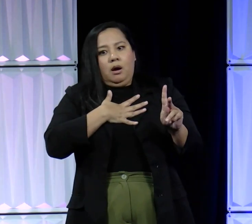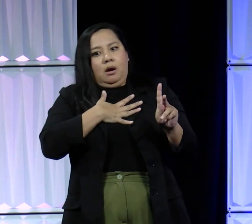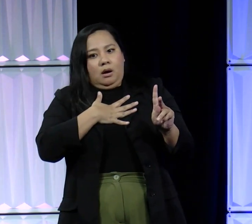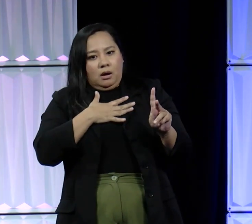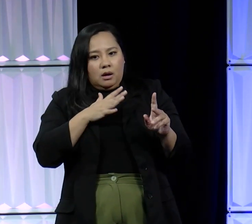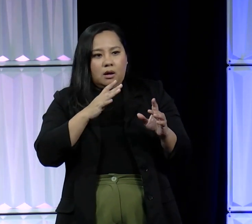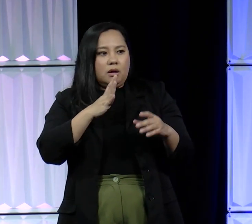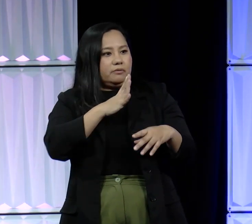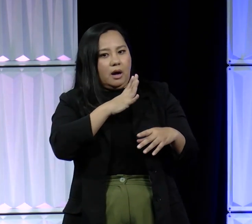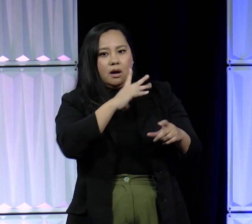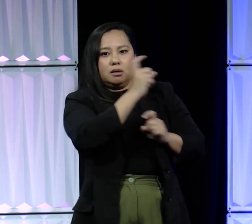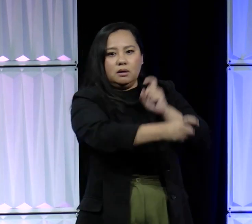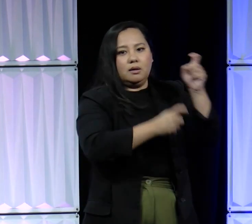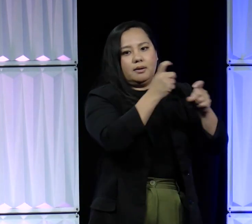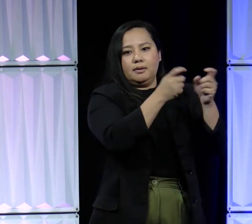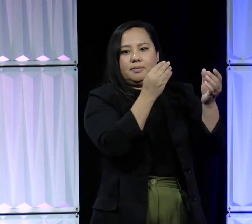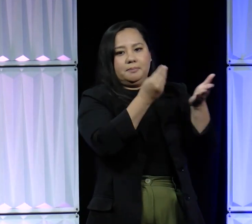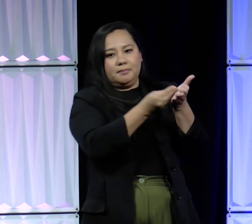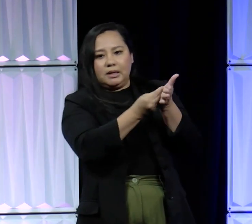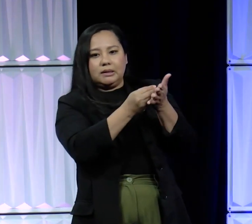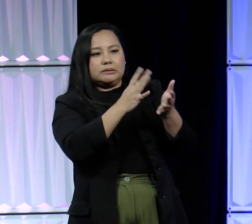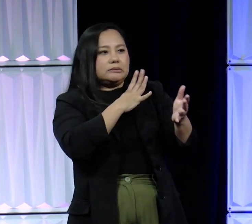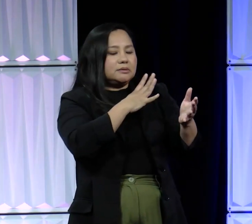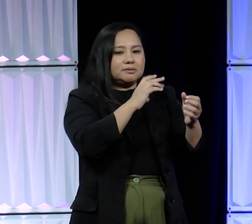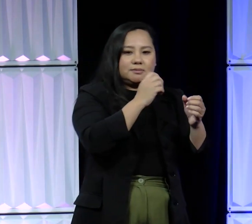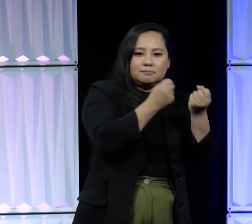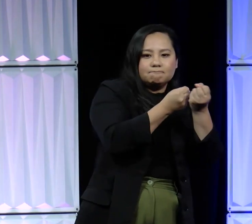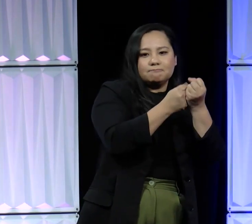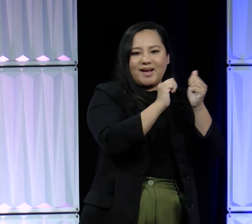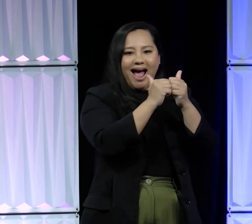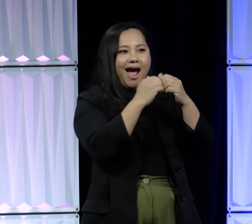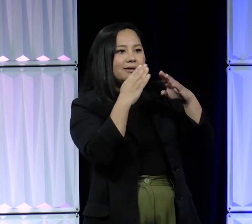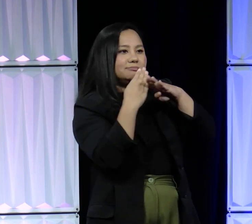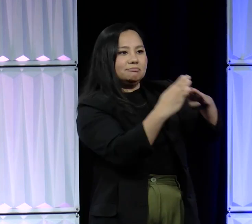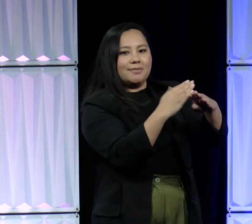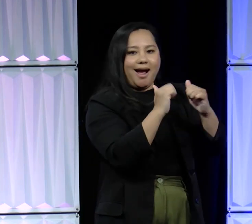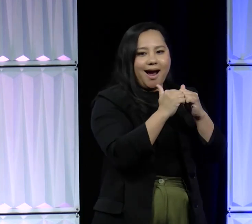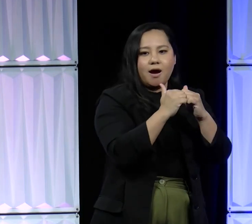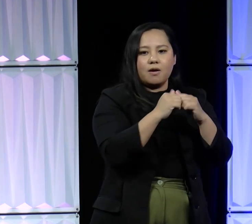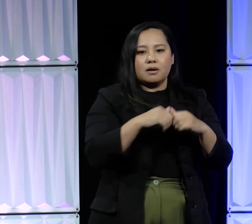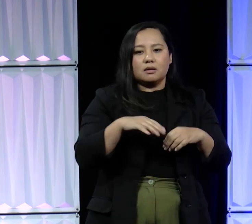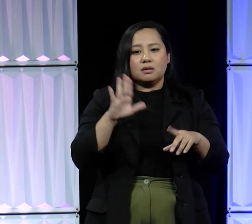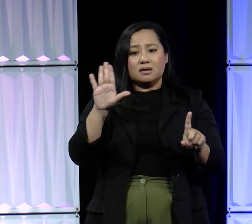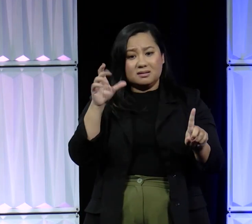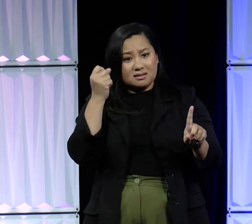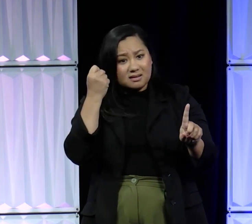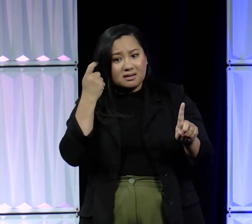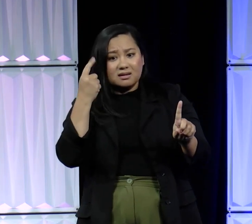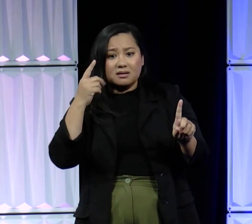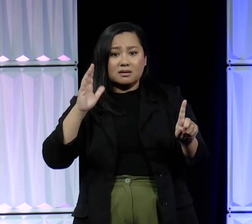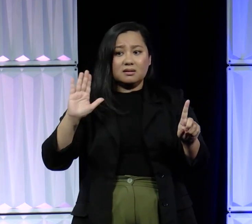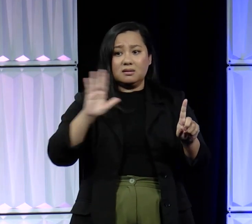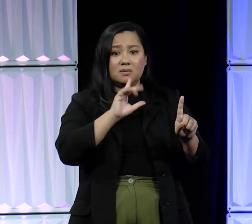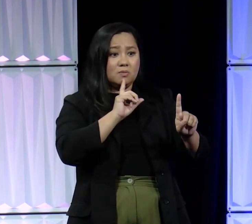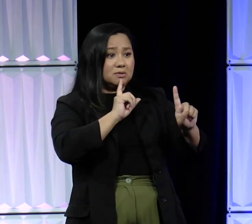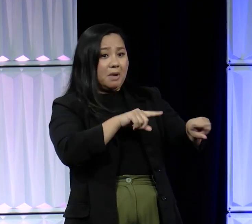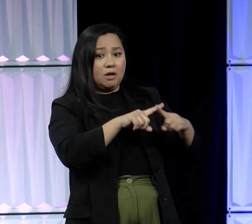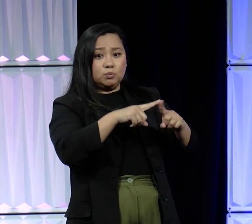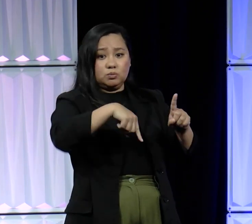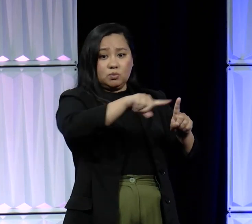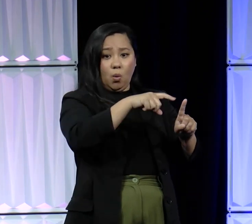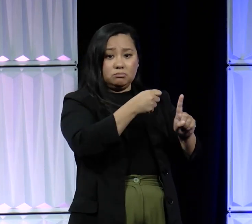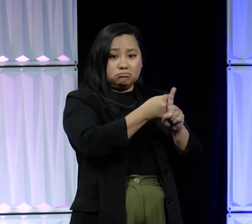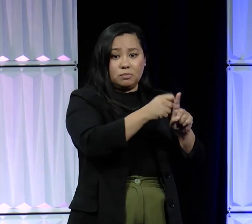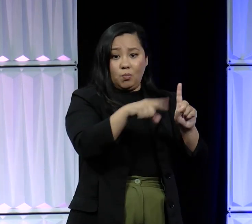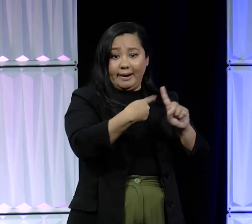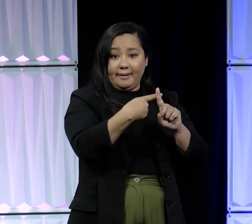This story leaves us with little hope for preventing child sexual abuse or responding to incidences when they occur, and certainly